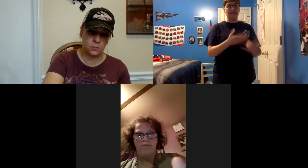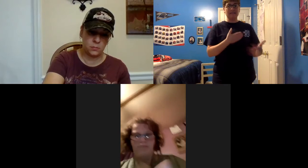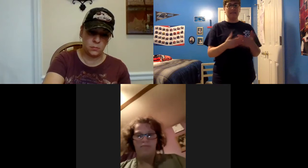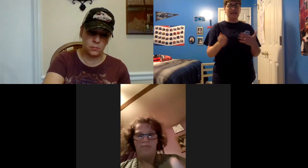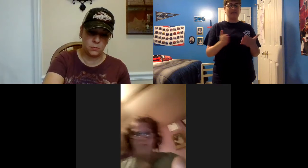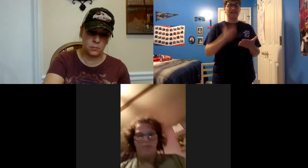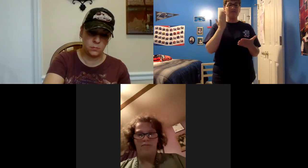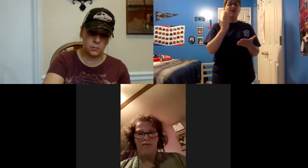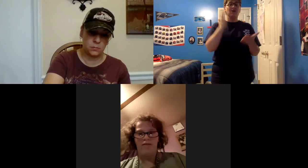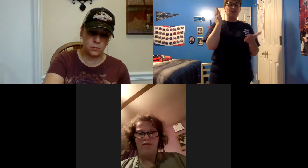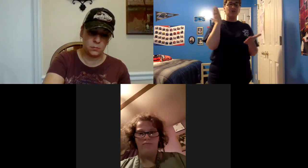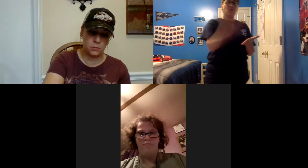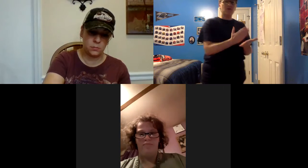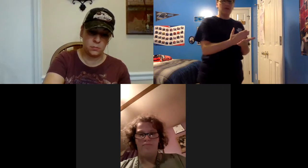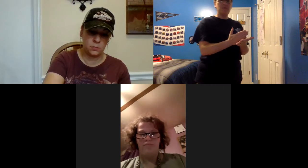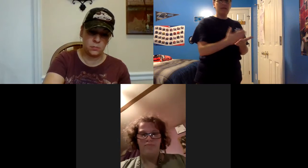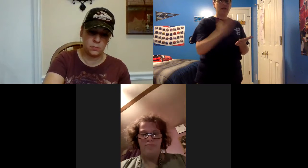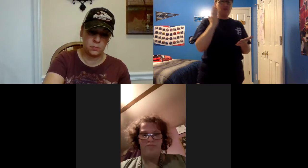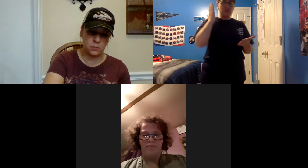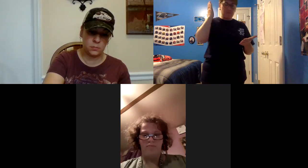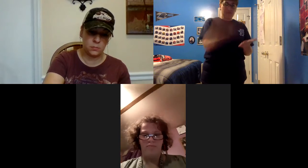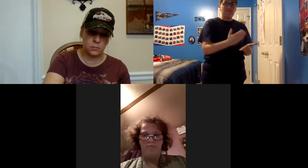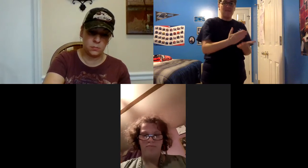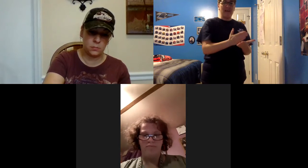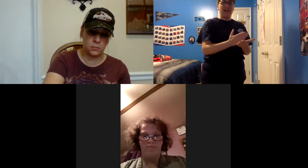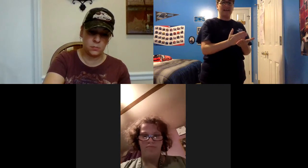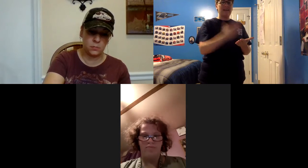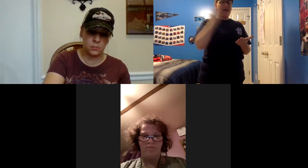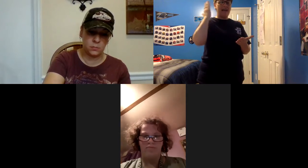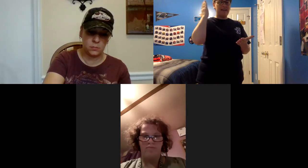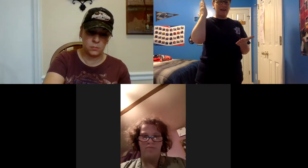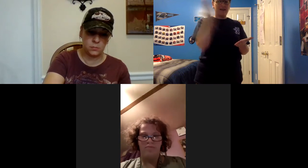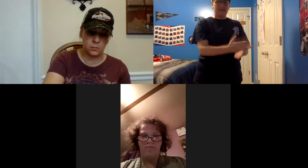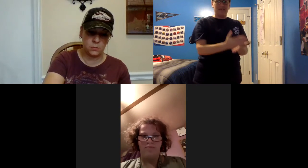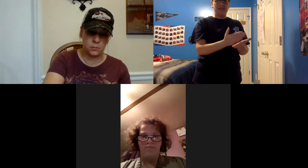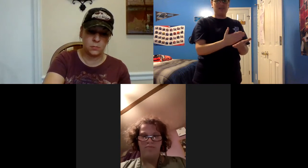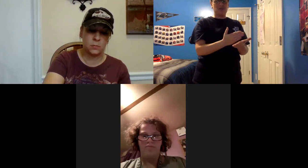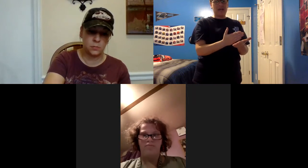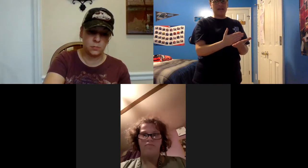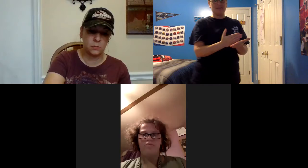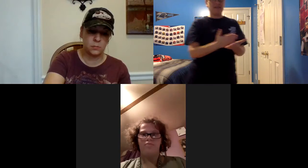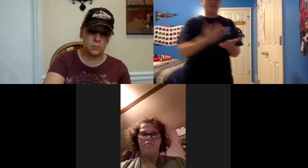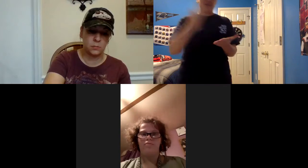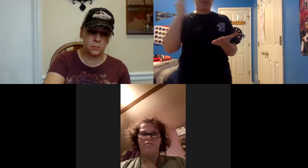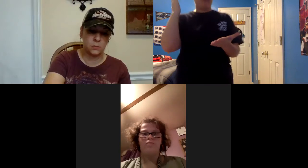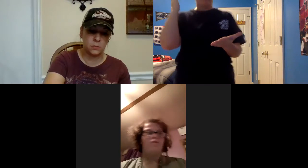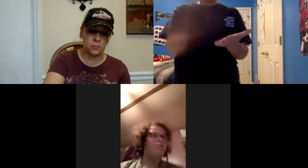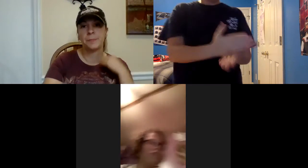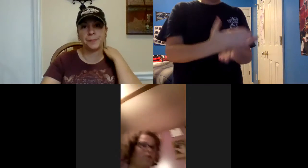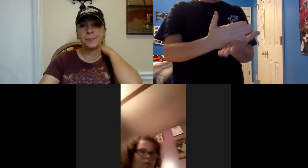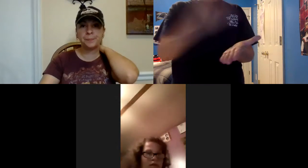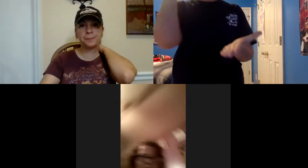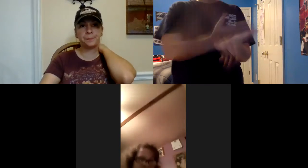smacking and this and that kind of stuff, you want to really be careful. You can be emphatic and it not hit your hands. I don't know if you can